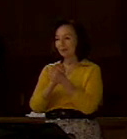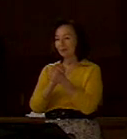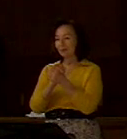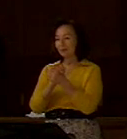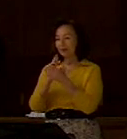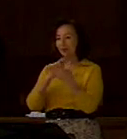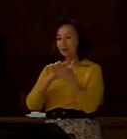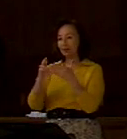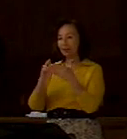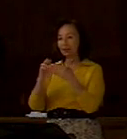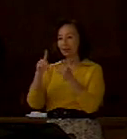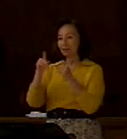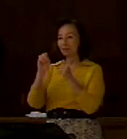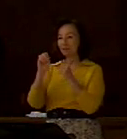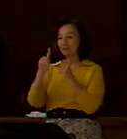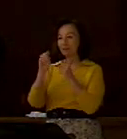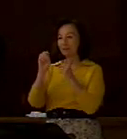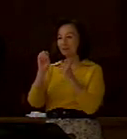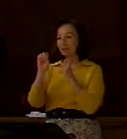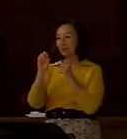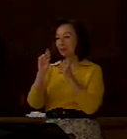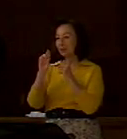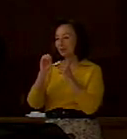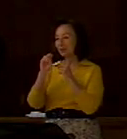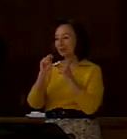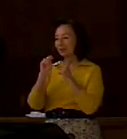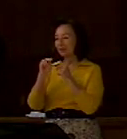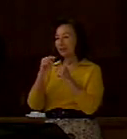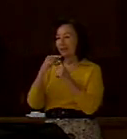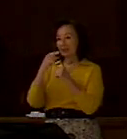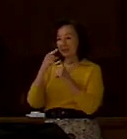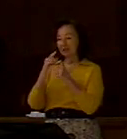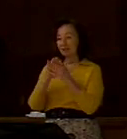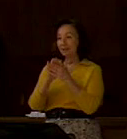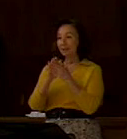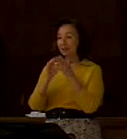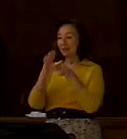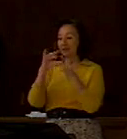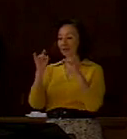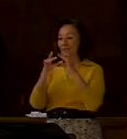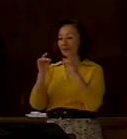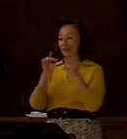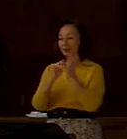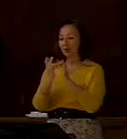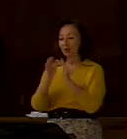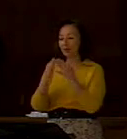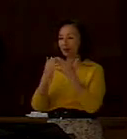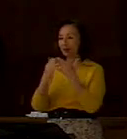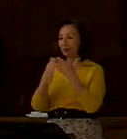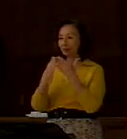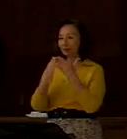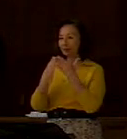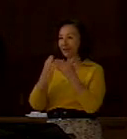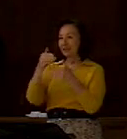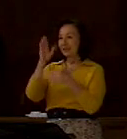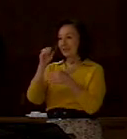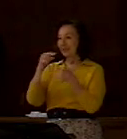Righteous, as Eugene Peterson writes it in the Message Bible, God declared him, get this, set right with